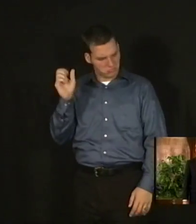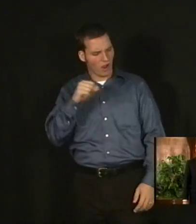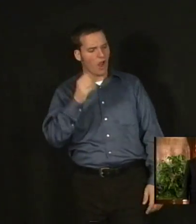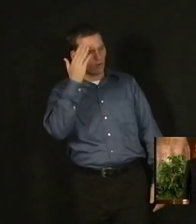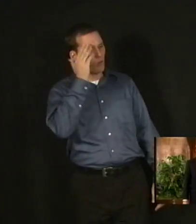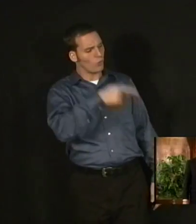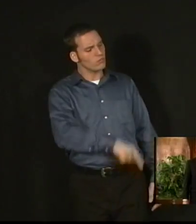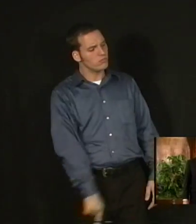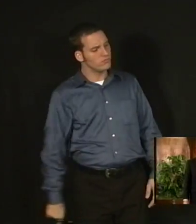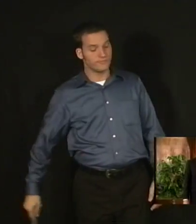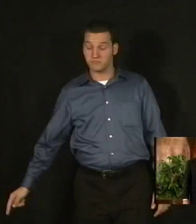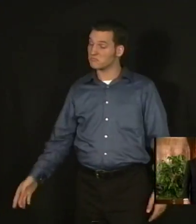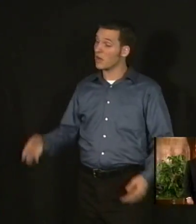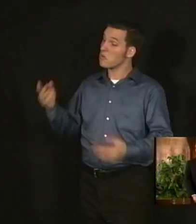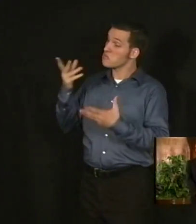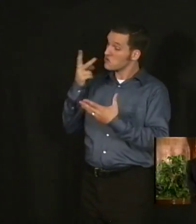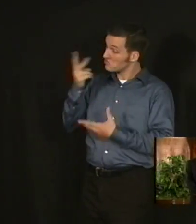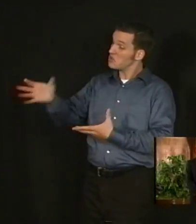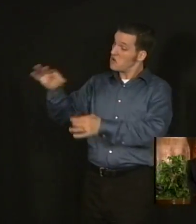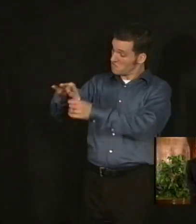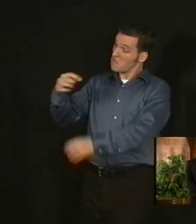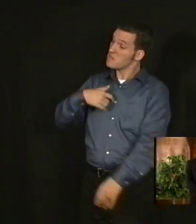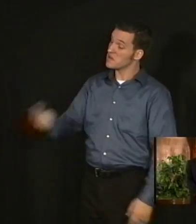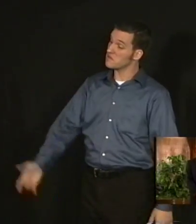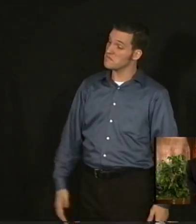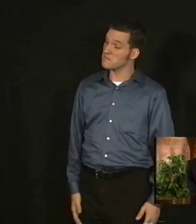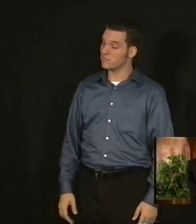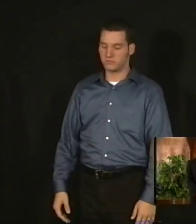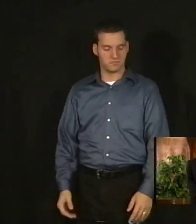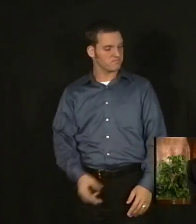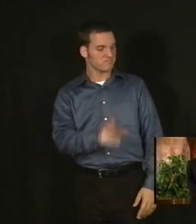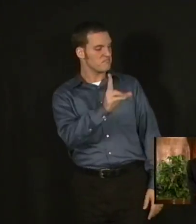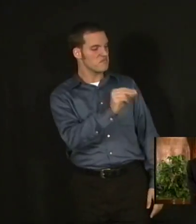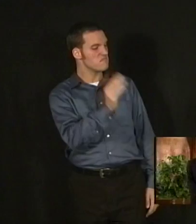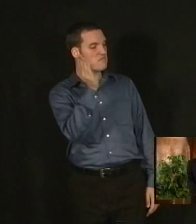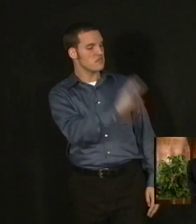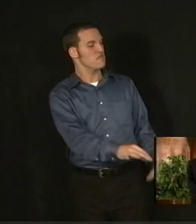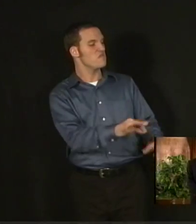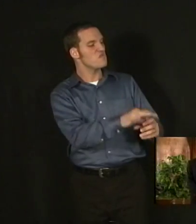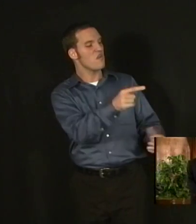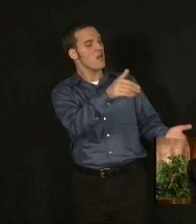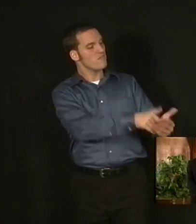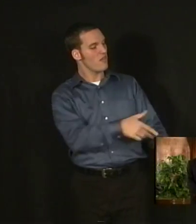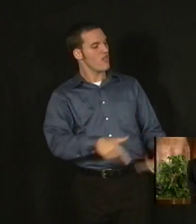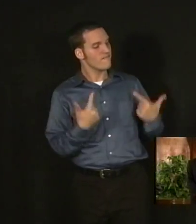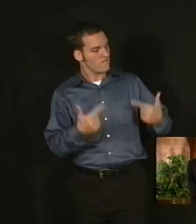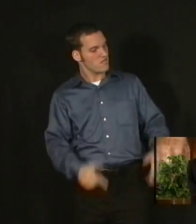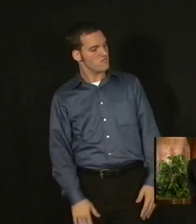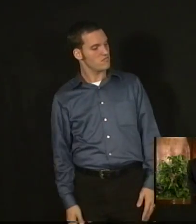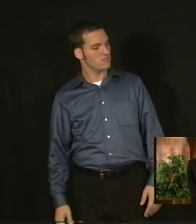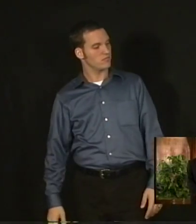are. He said, well, I want to see if you vote for me. The farmer said, no, sir, I'll never vote for you again in my life.